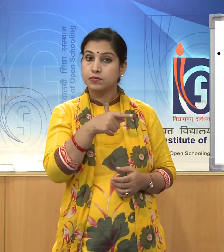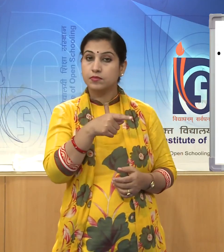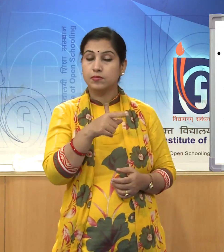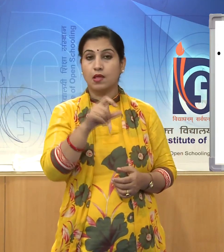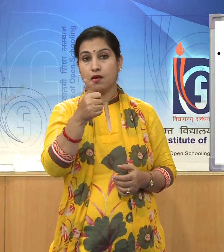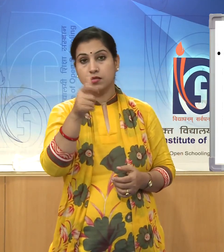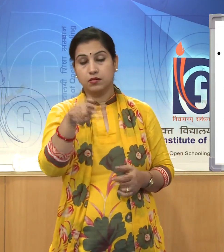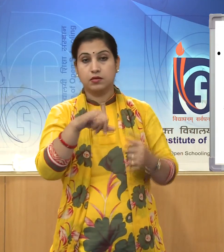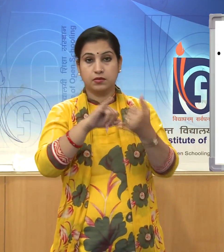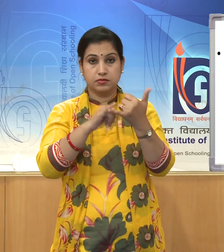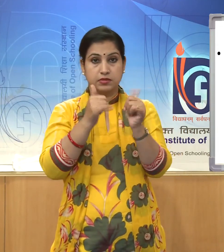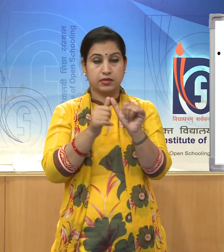Salvador Dali,